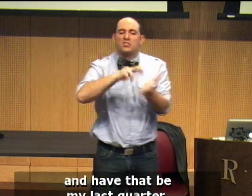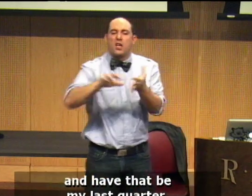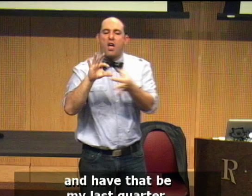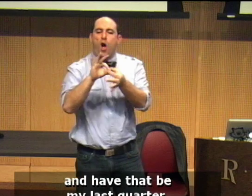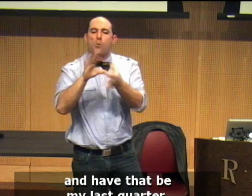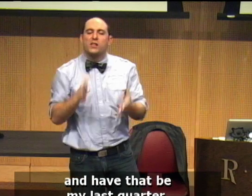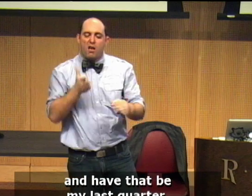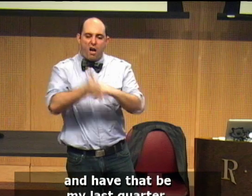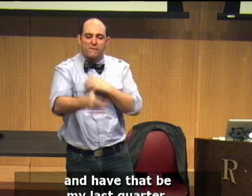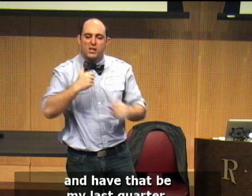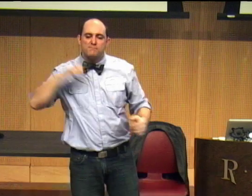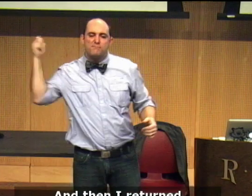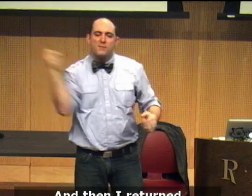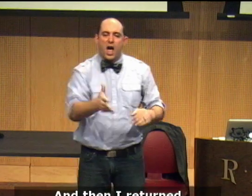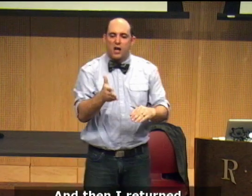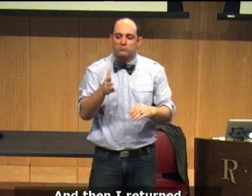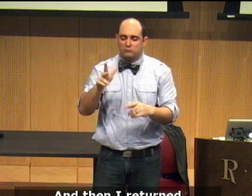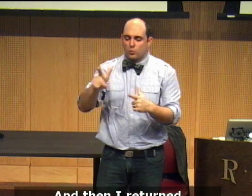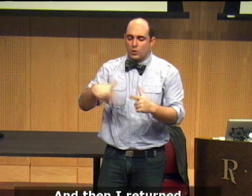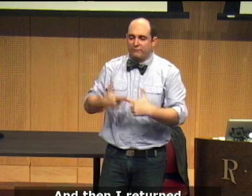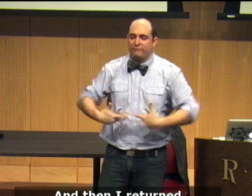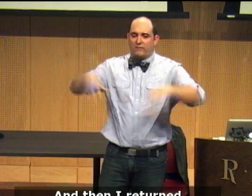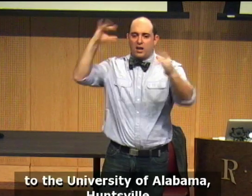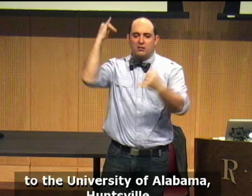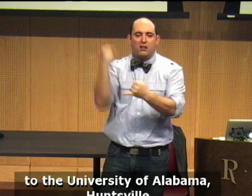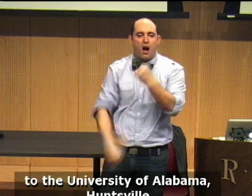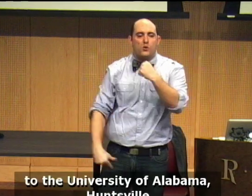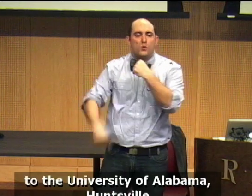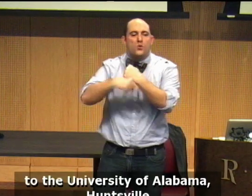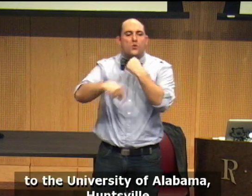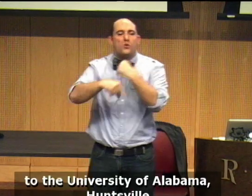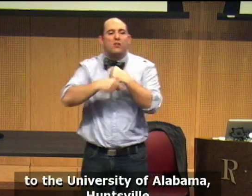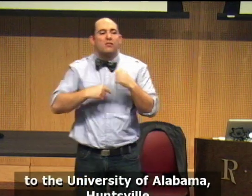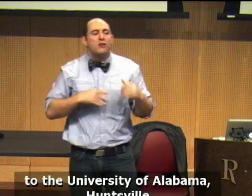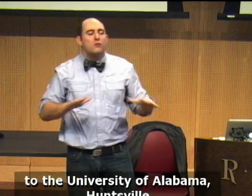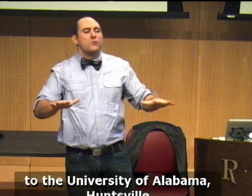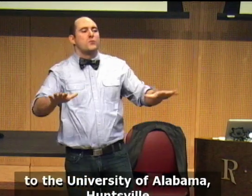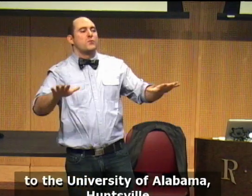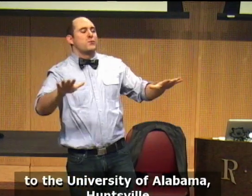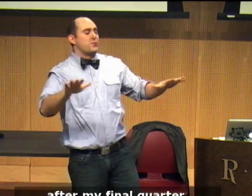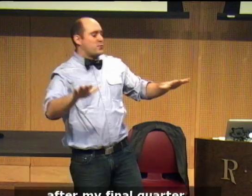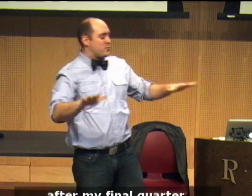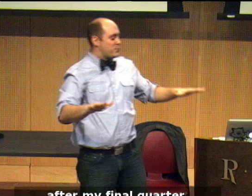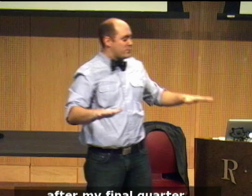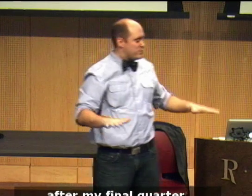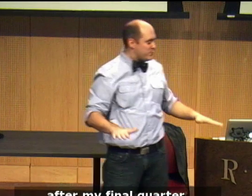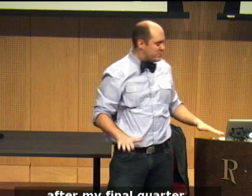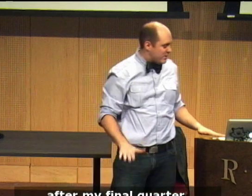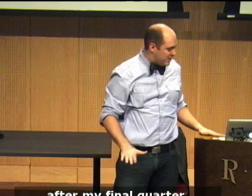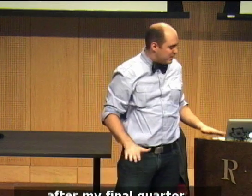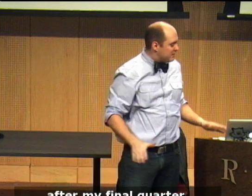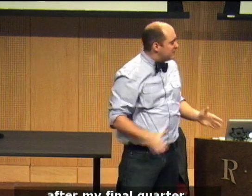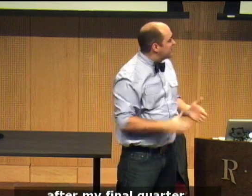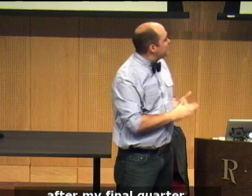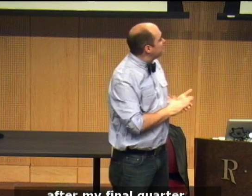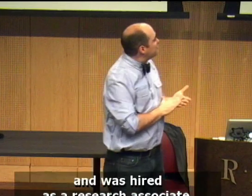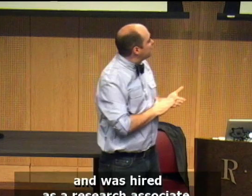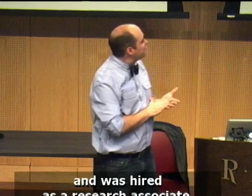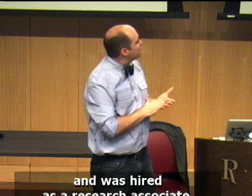quarter. And then I returned to the University of Alabama, Huntsville after my final quarter and